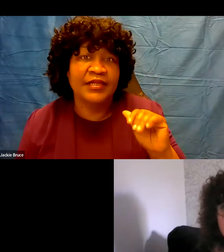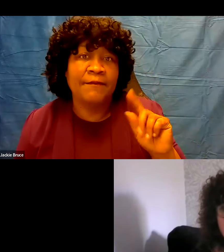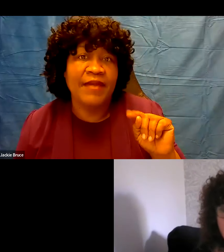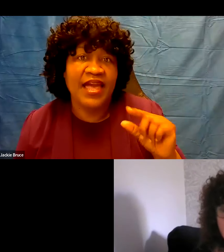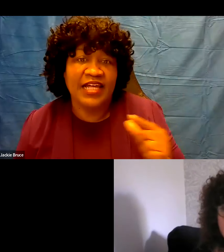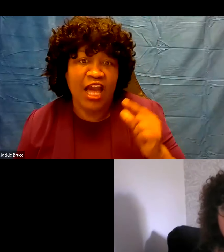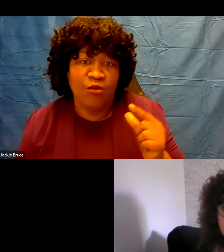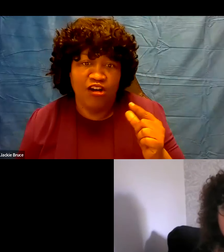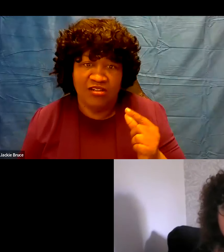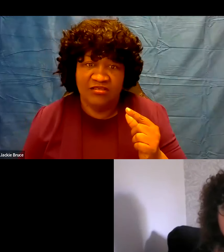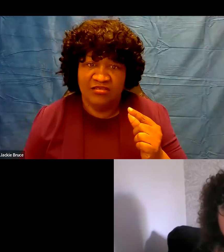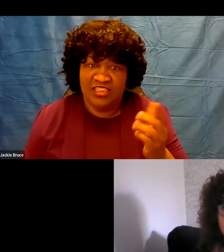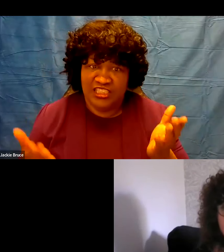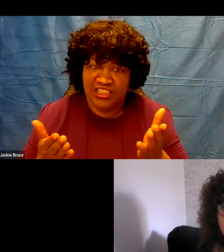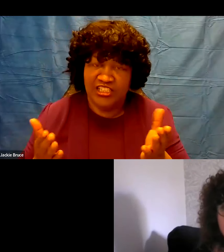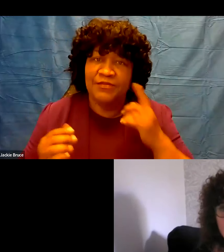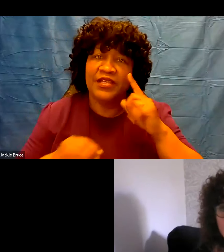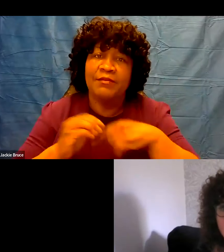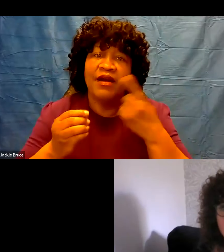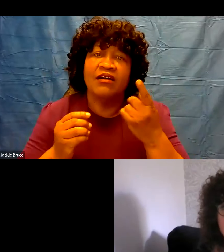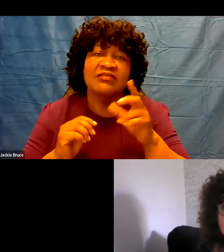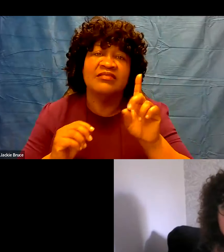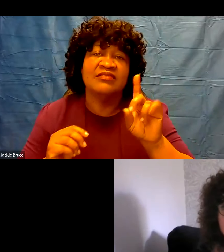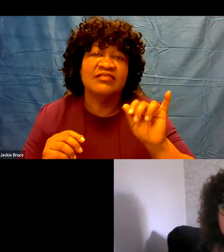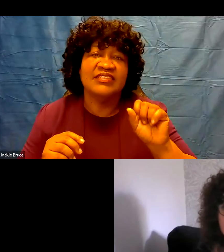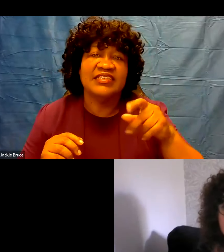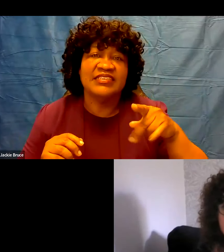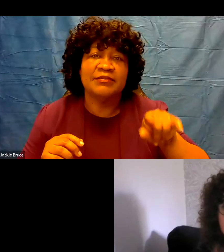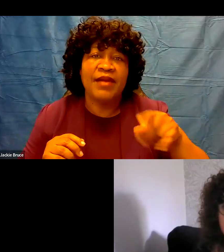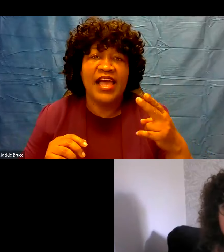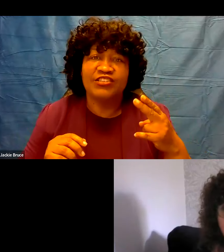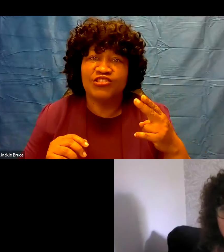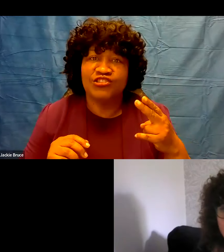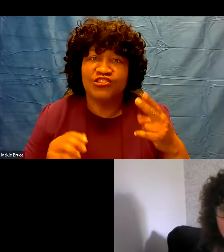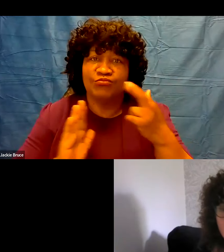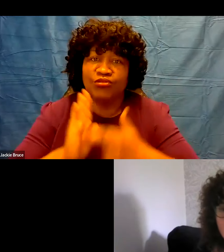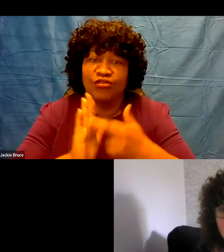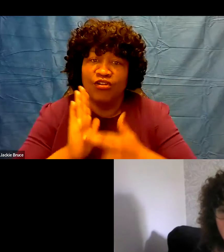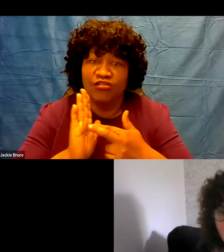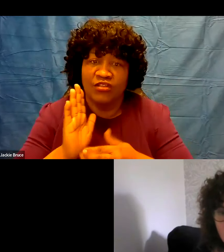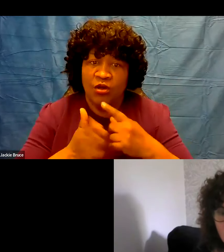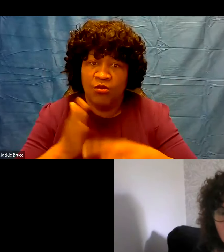line today. I'm thinking about dispatch protocols and the work that HCA is doing and forming a work group